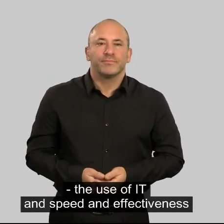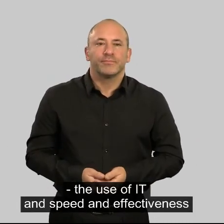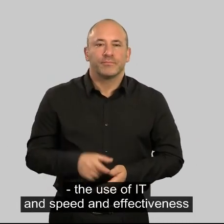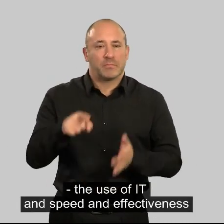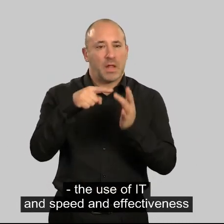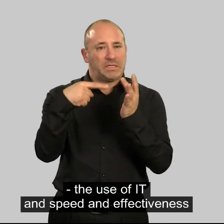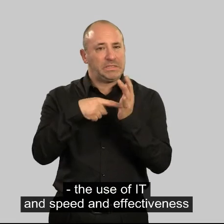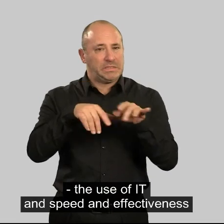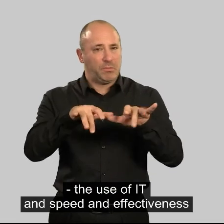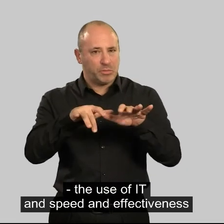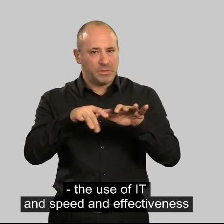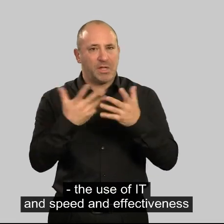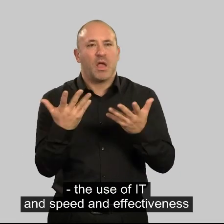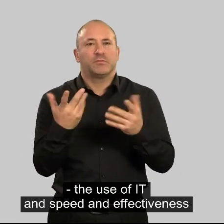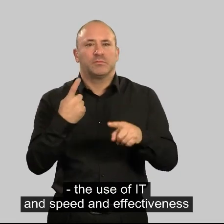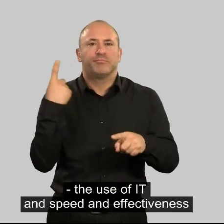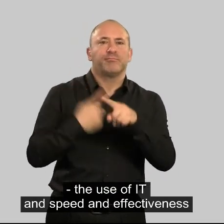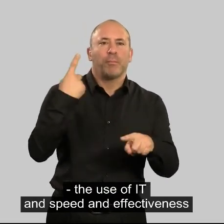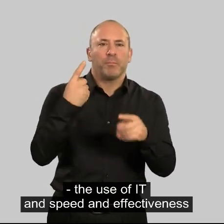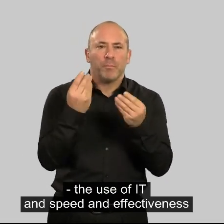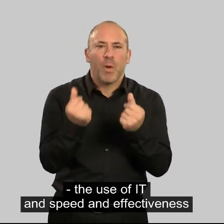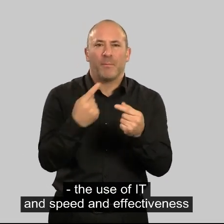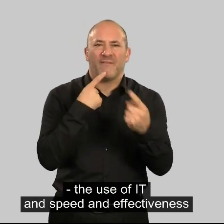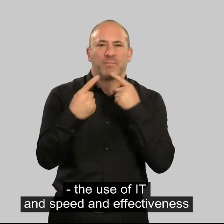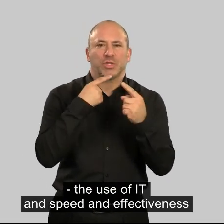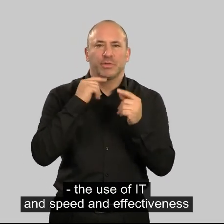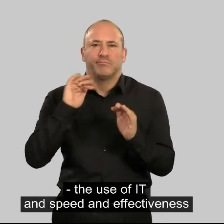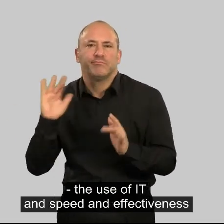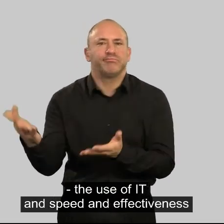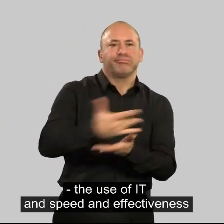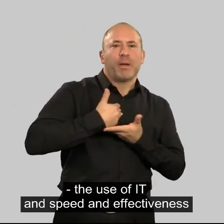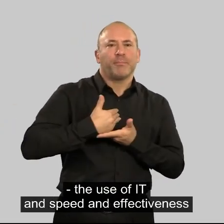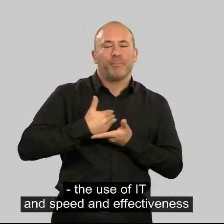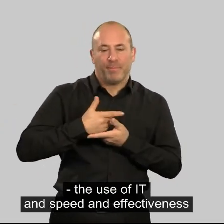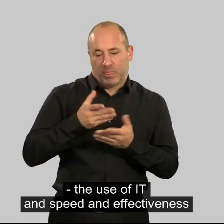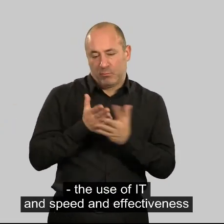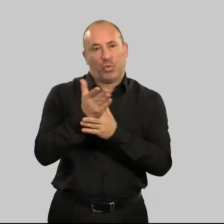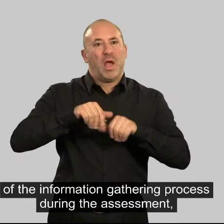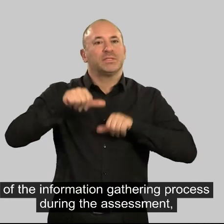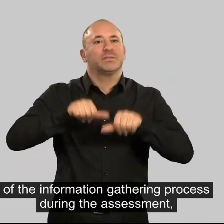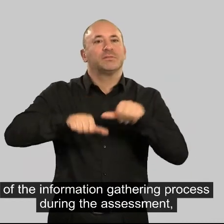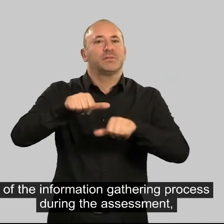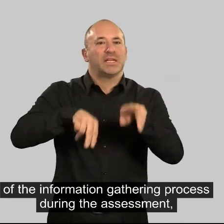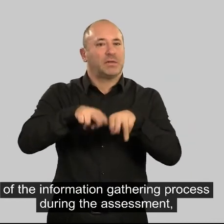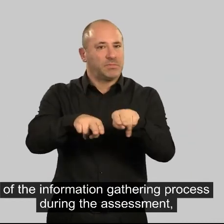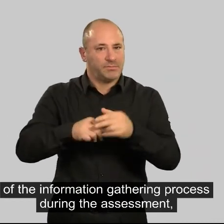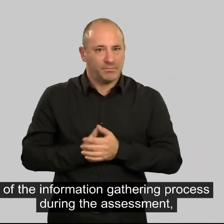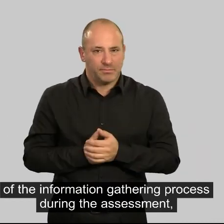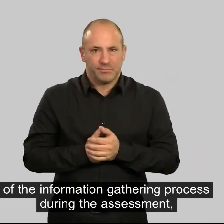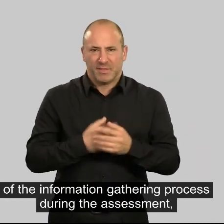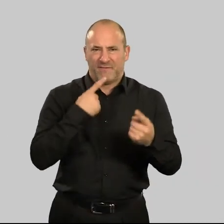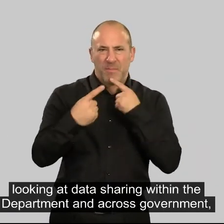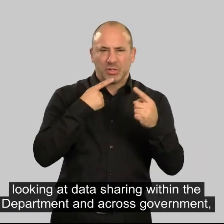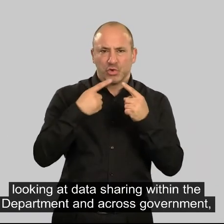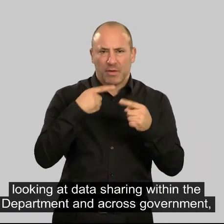the use of IT and speed and effectiveness of the information gathering process during the